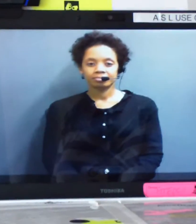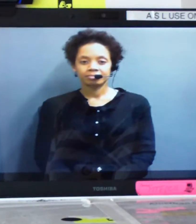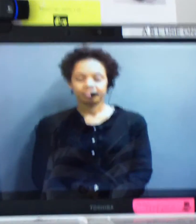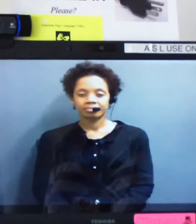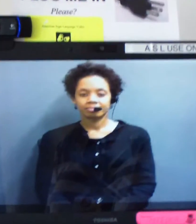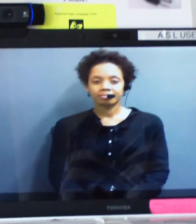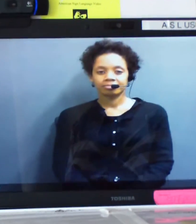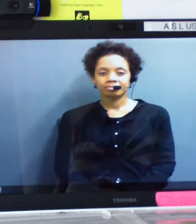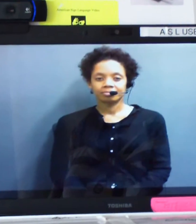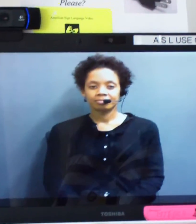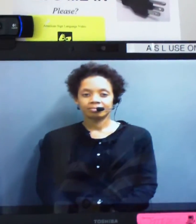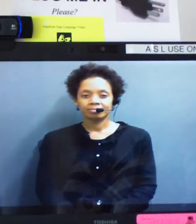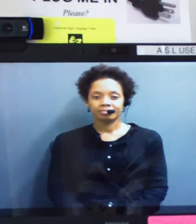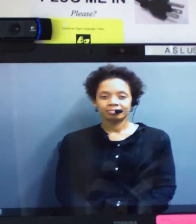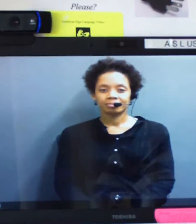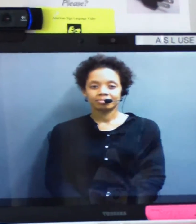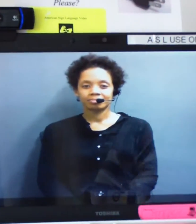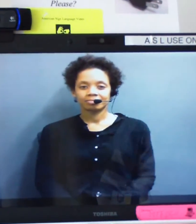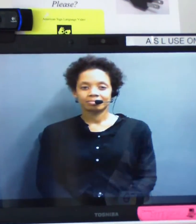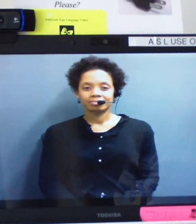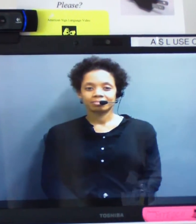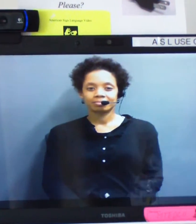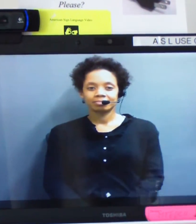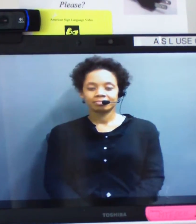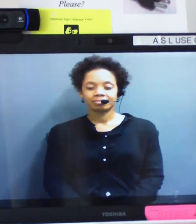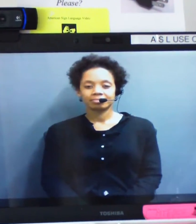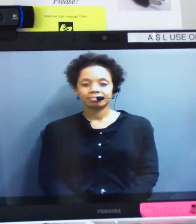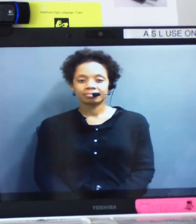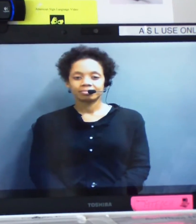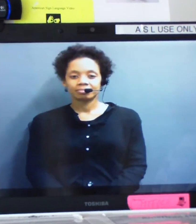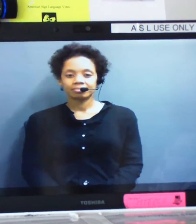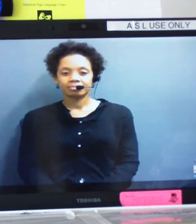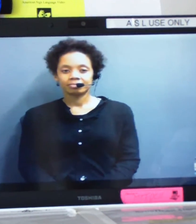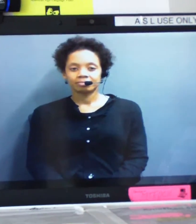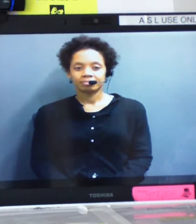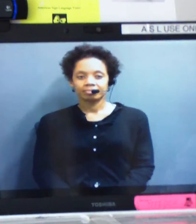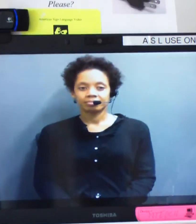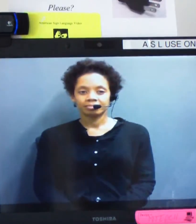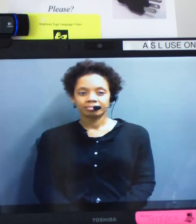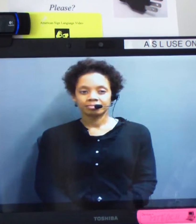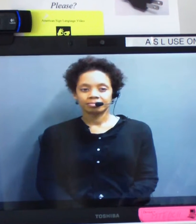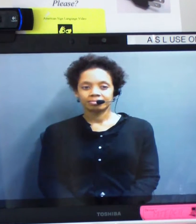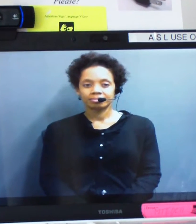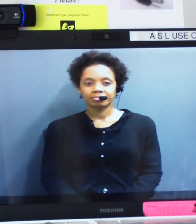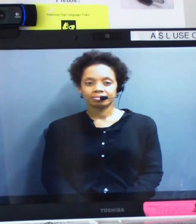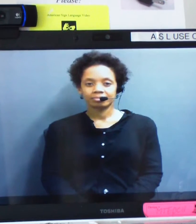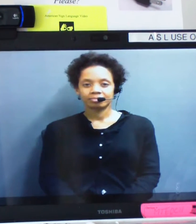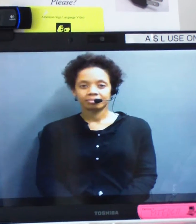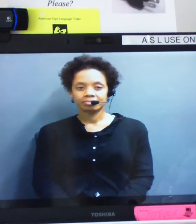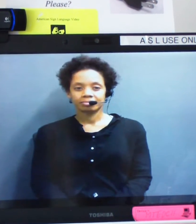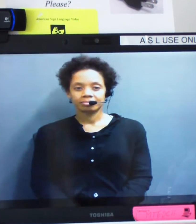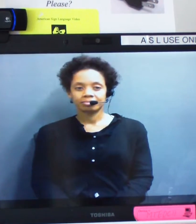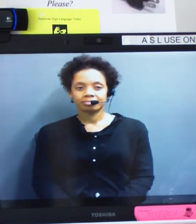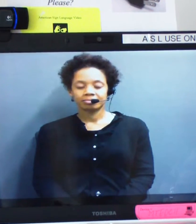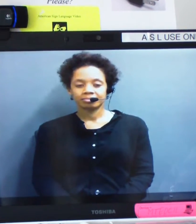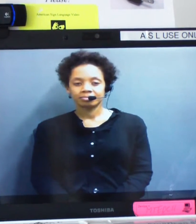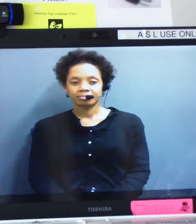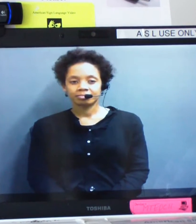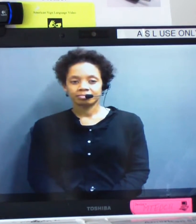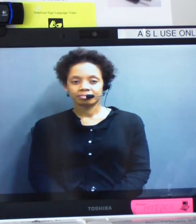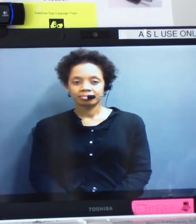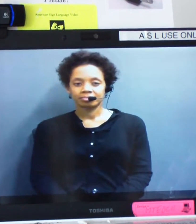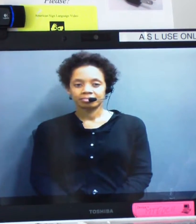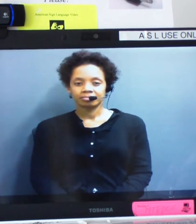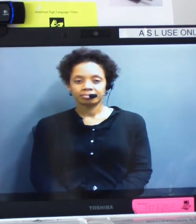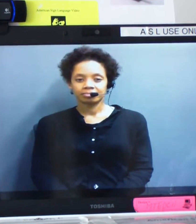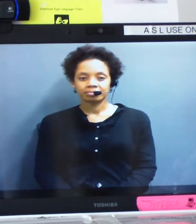and take it from there. This interpreter will also stand by on screen as needed over the course of the